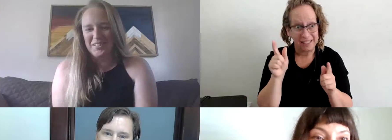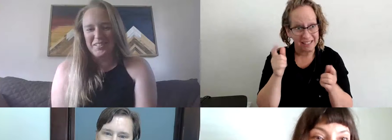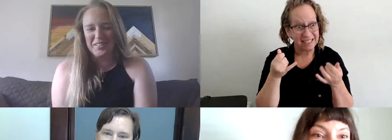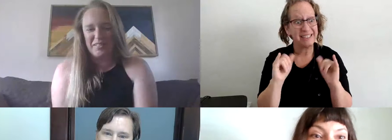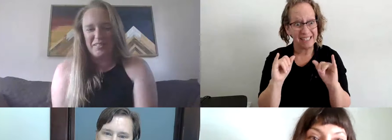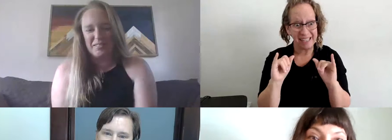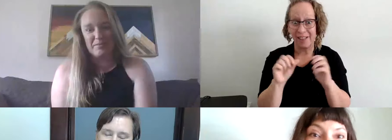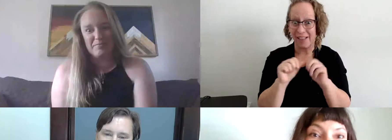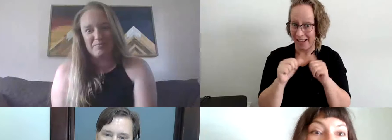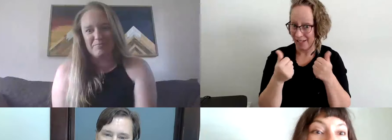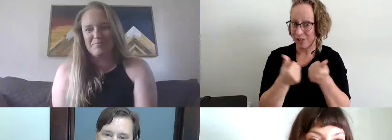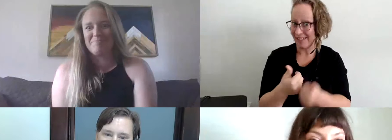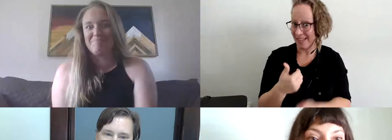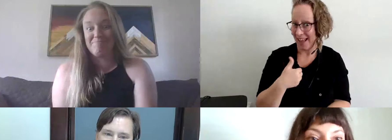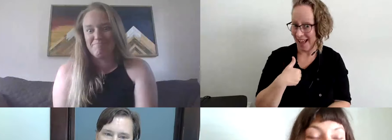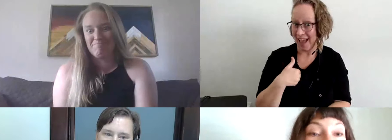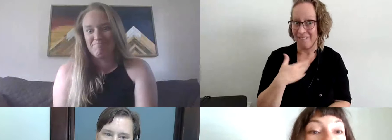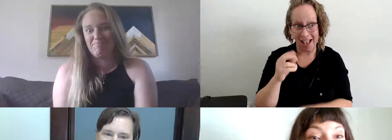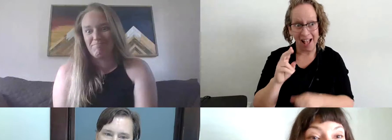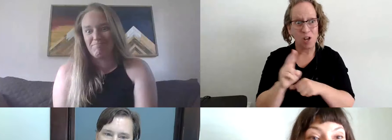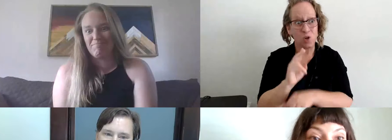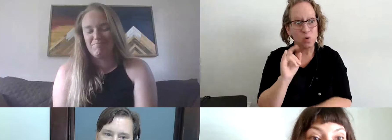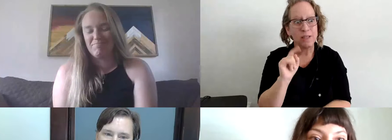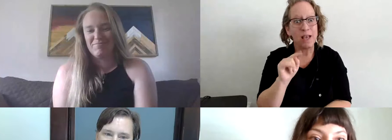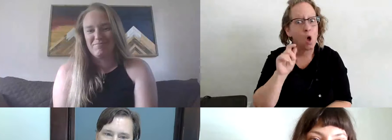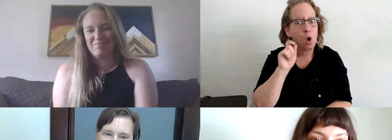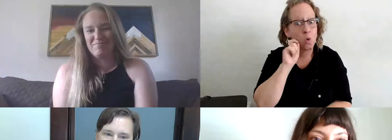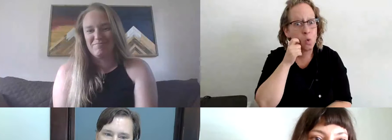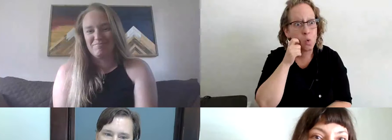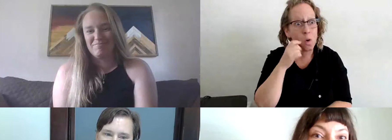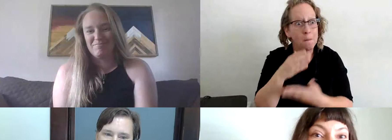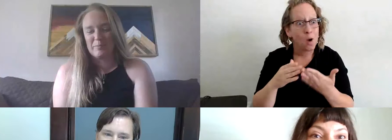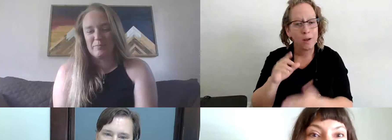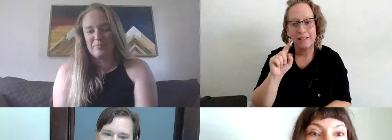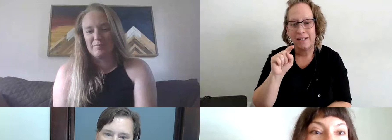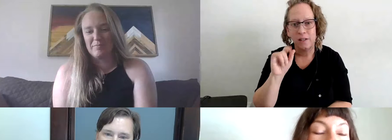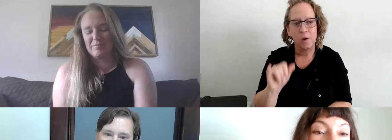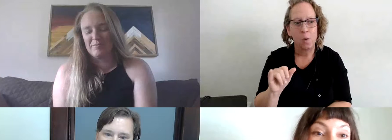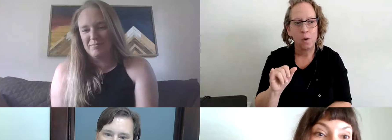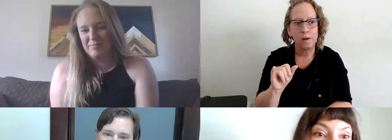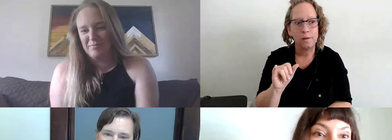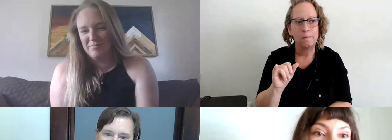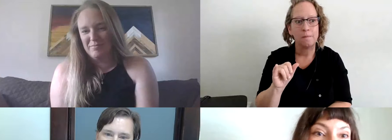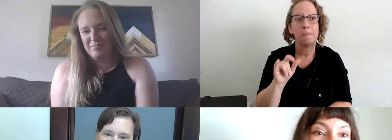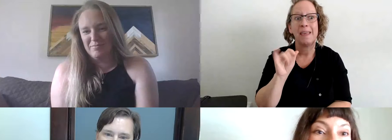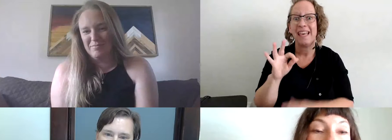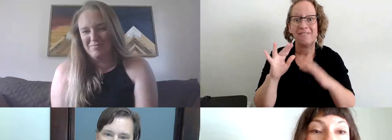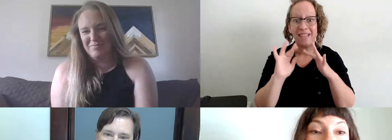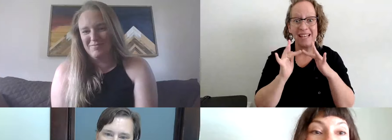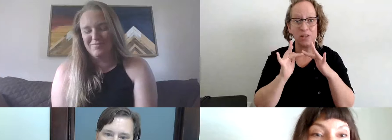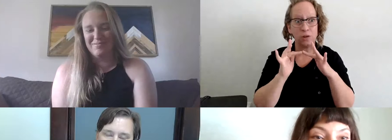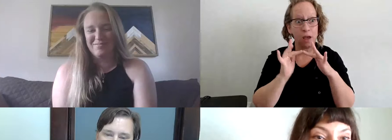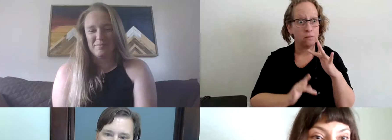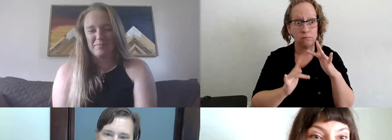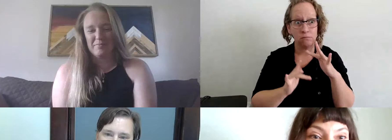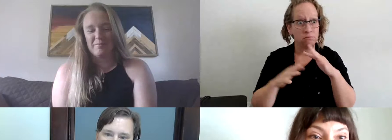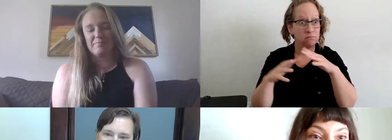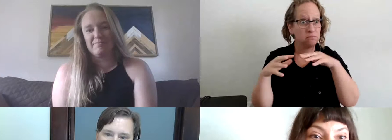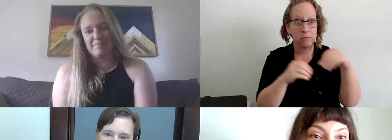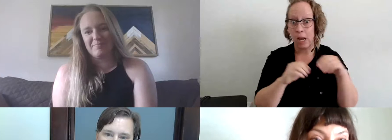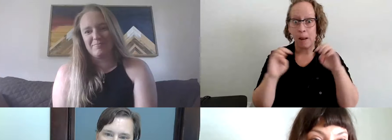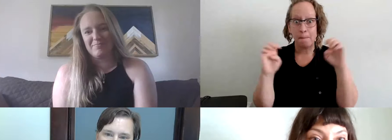still agencies that have it and use it. The cool thing about TTY, if internet were to go out and there was an